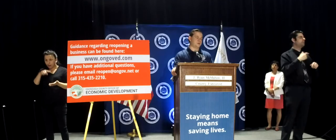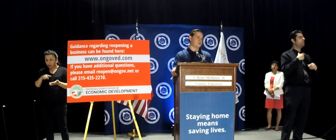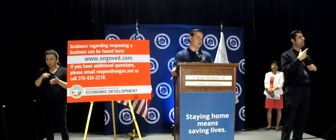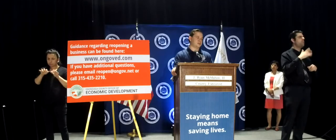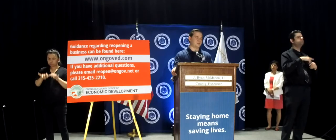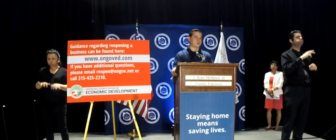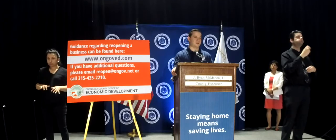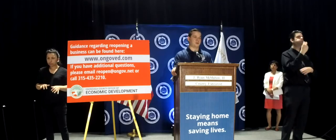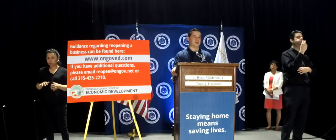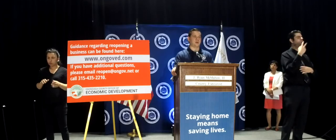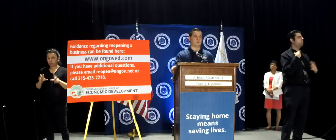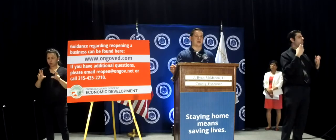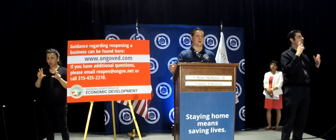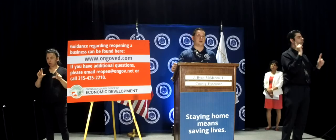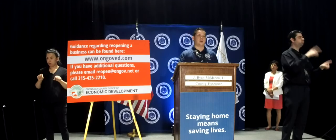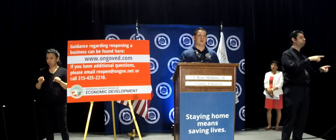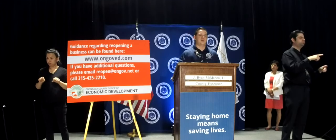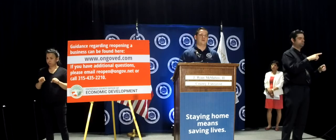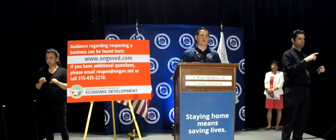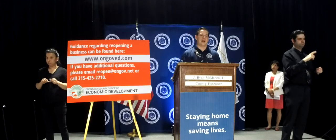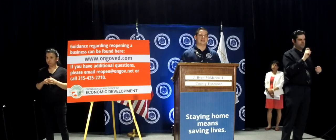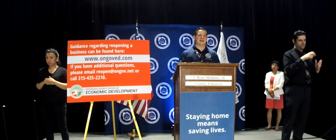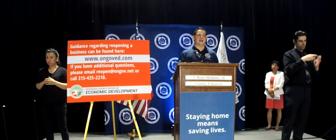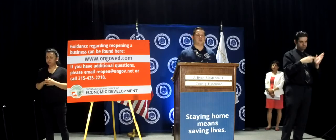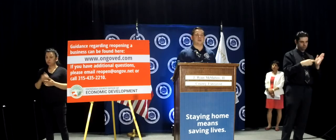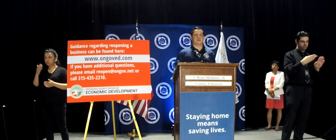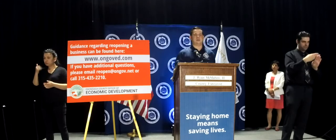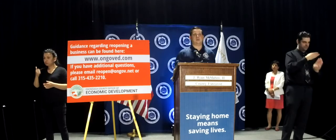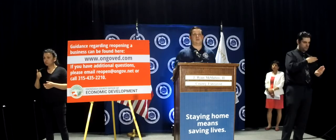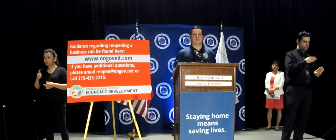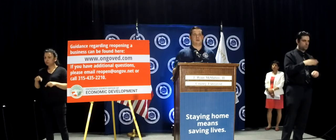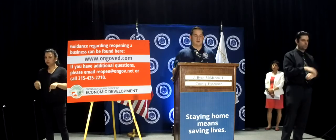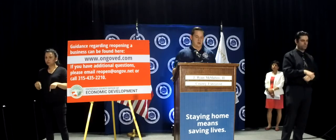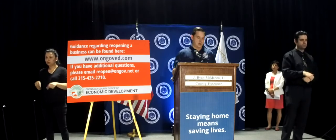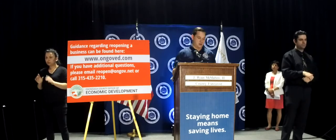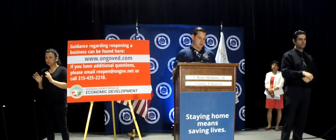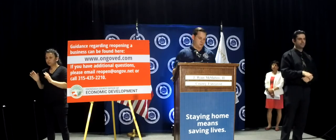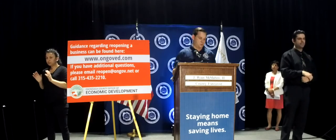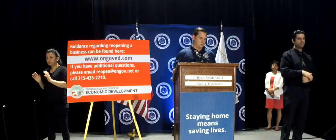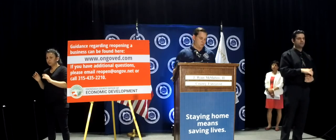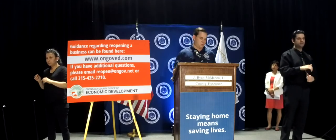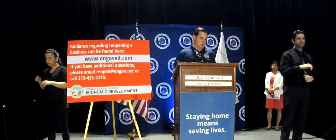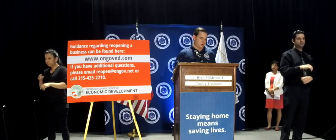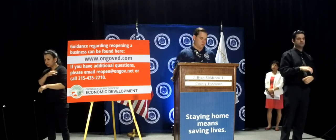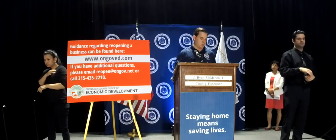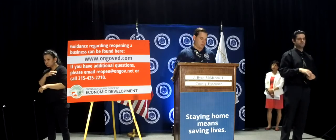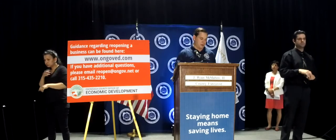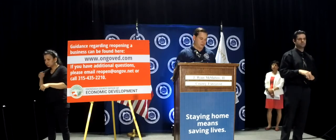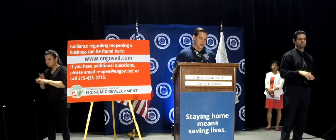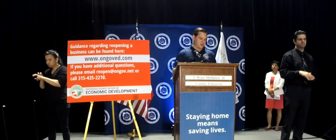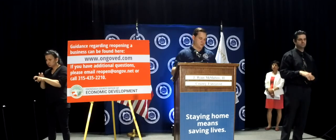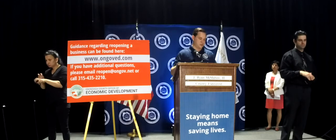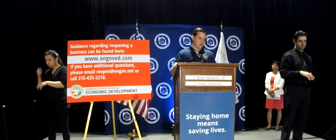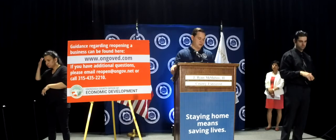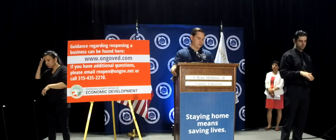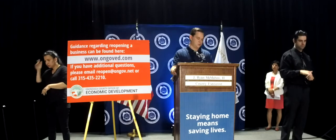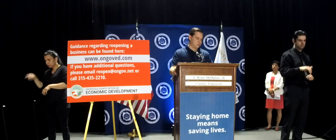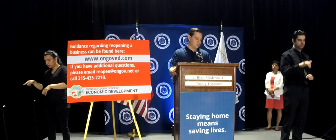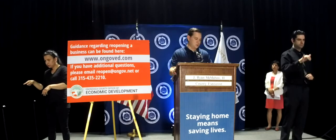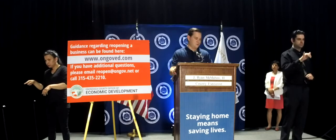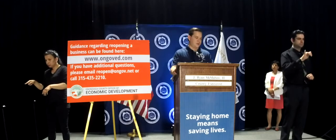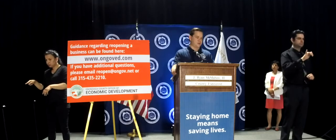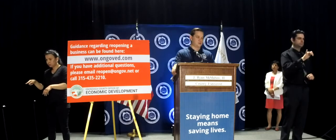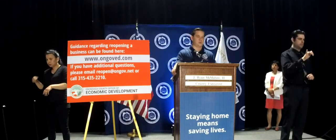important too, because that's something you're creating a record for contact tracing. And we'll talk more about that as we get